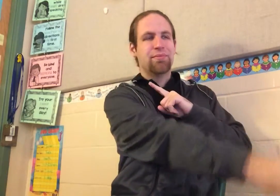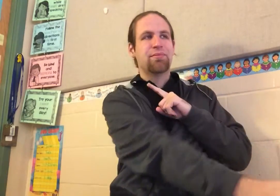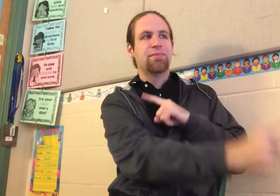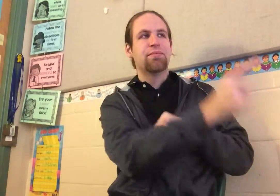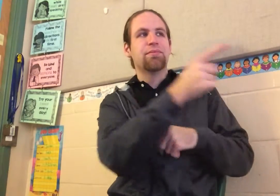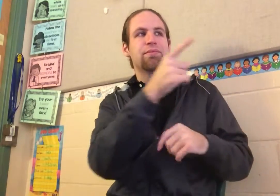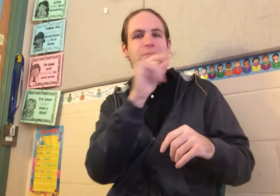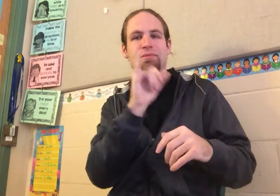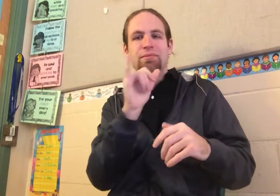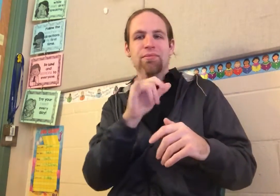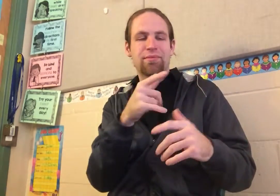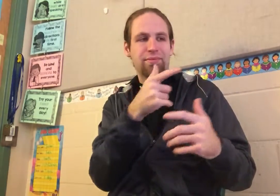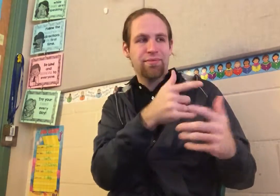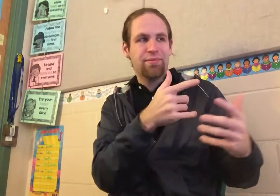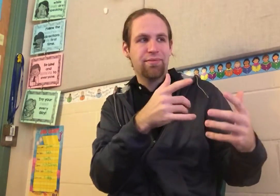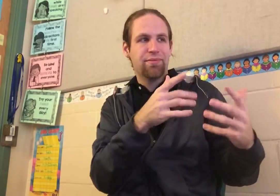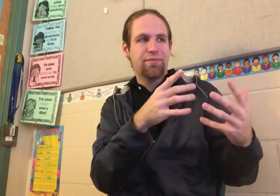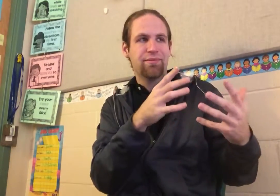like a belated fragment of a storm.